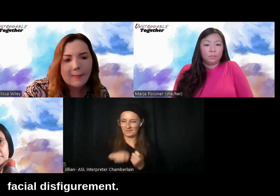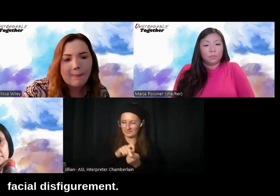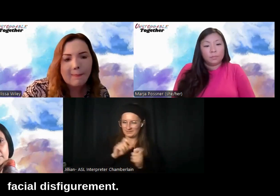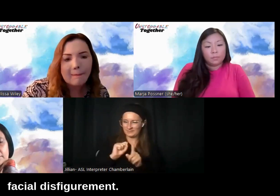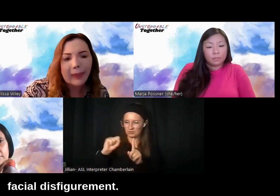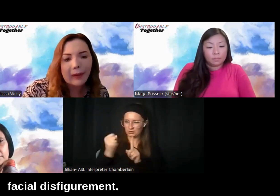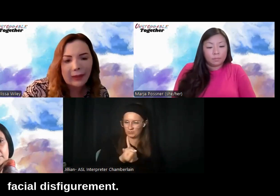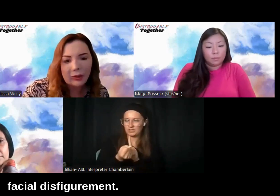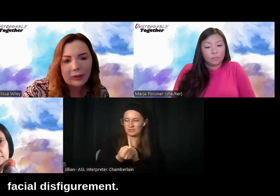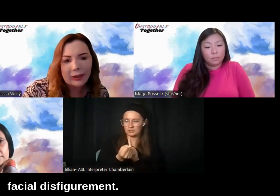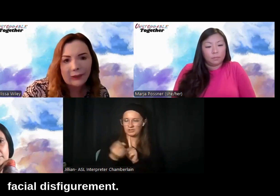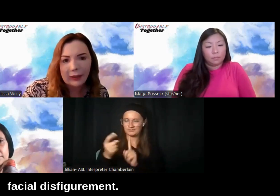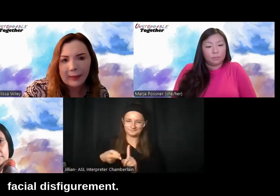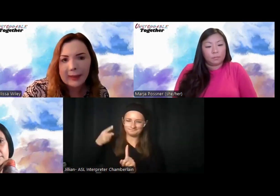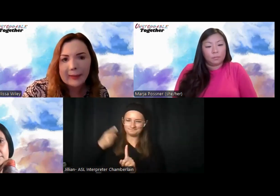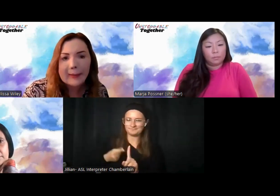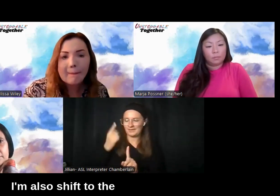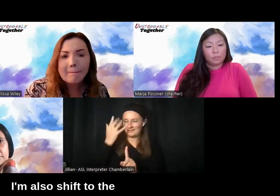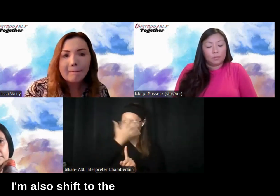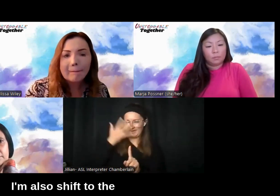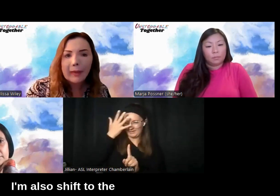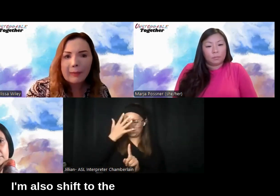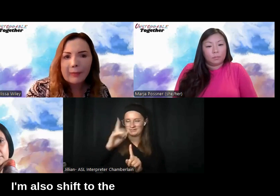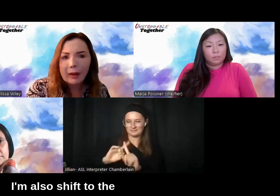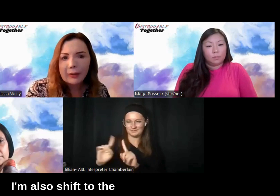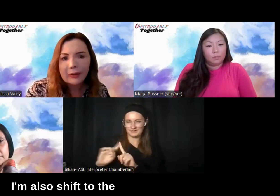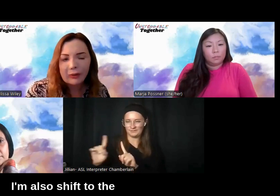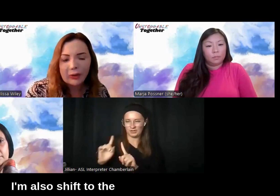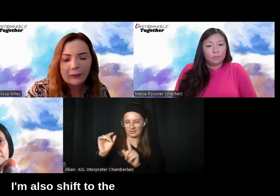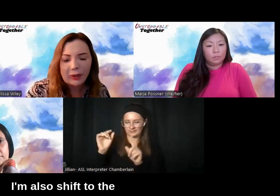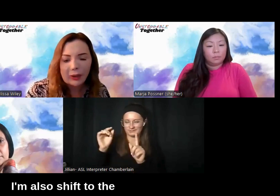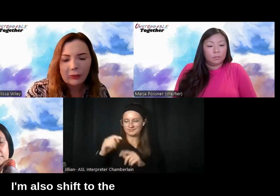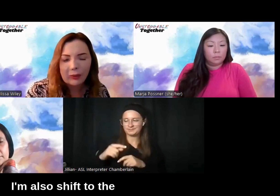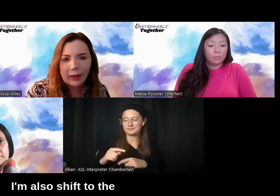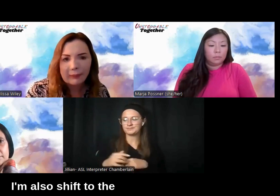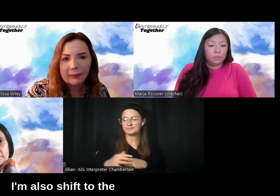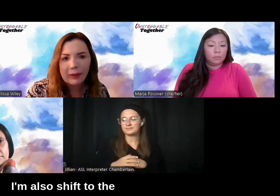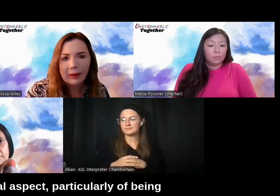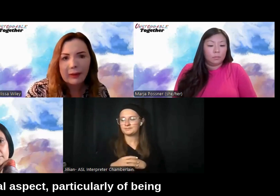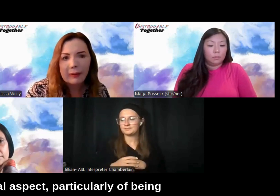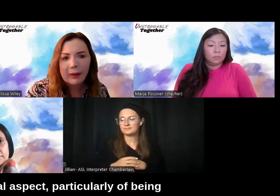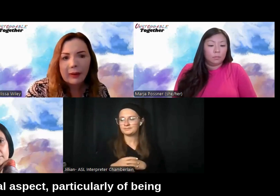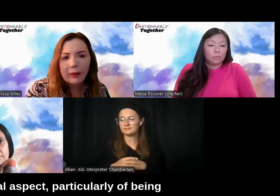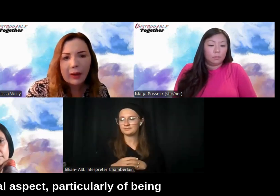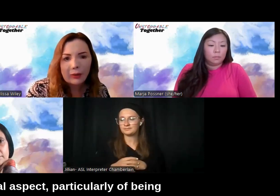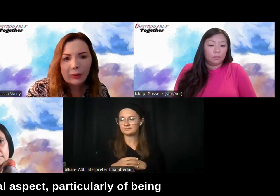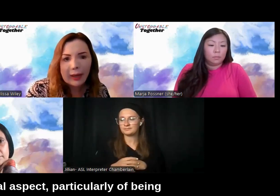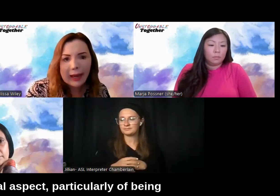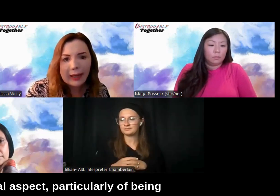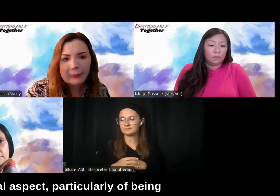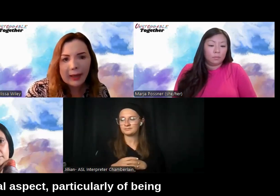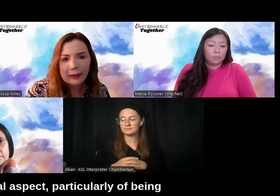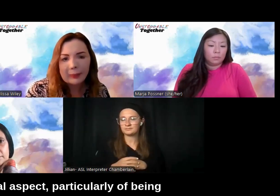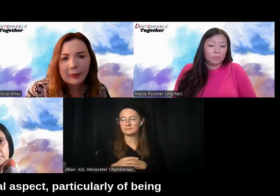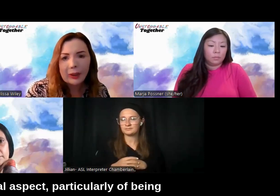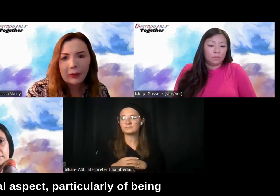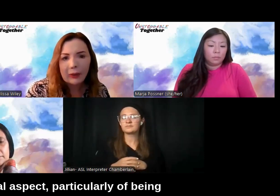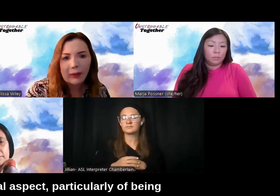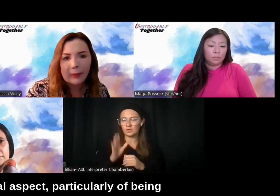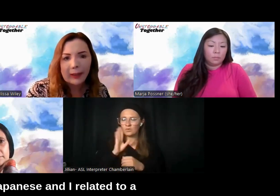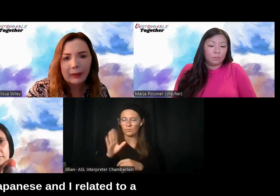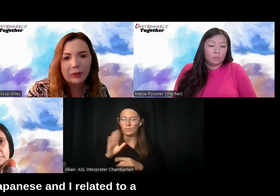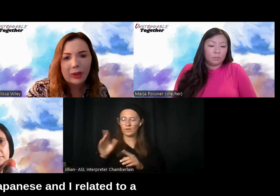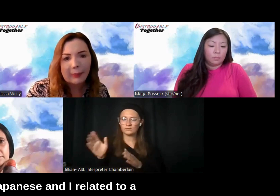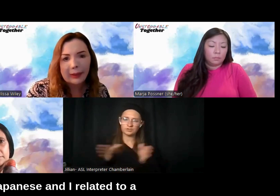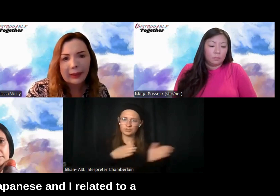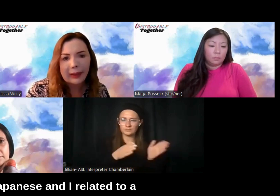around facial disfigurement. I'm going to also shift to the cultural aspect, particularly